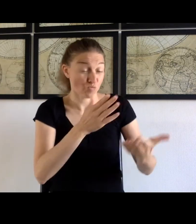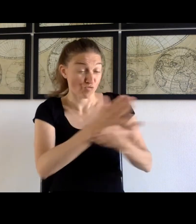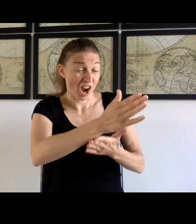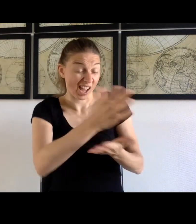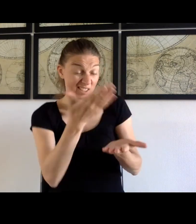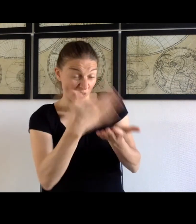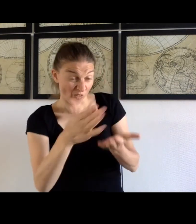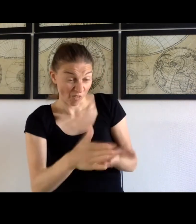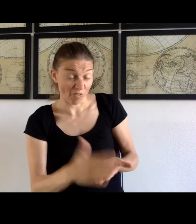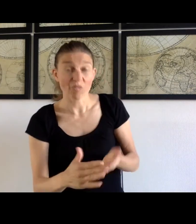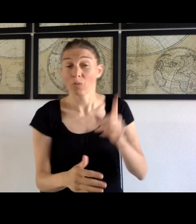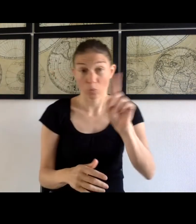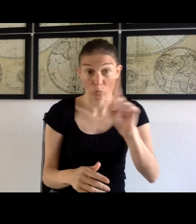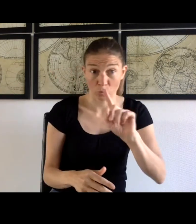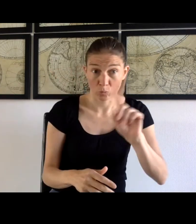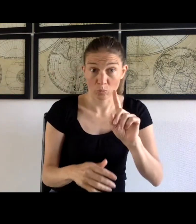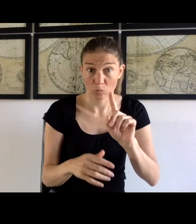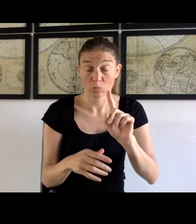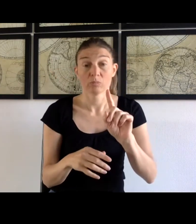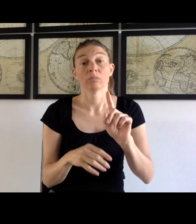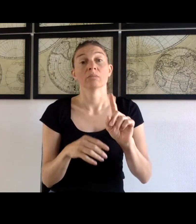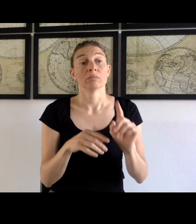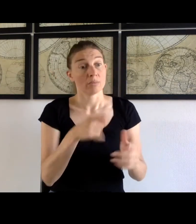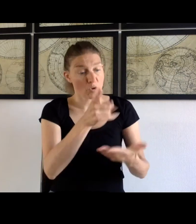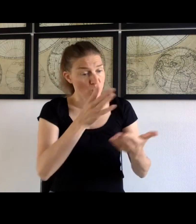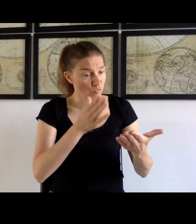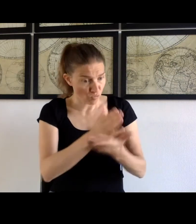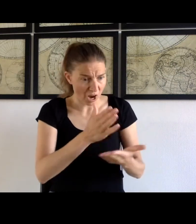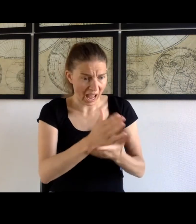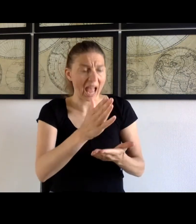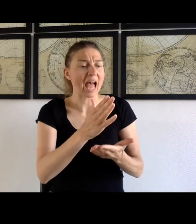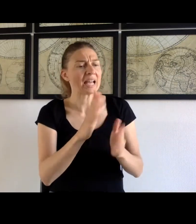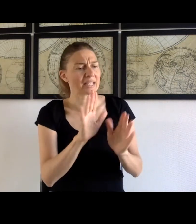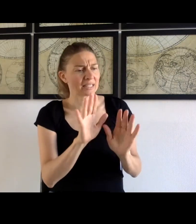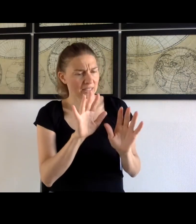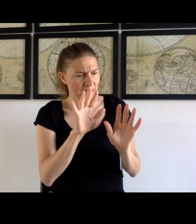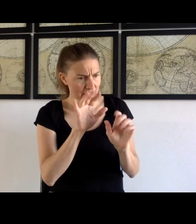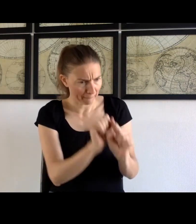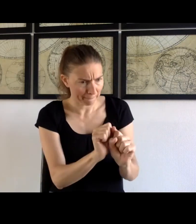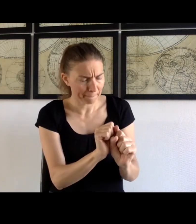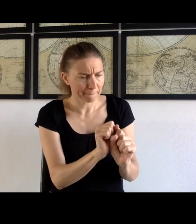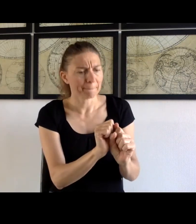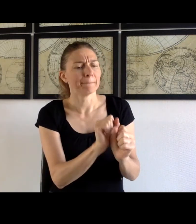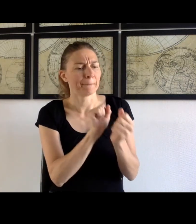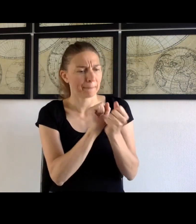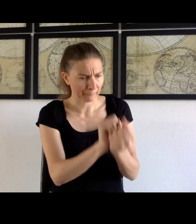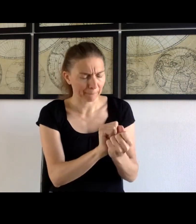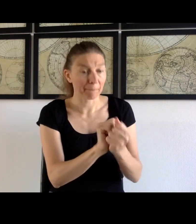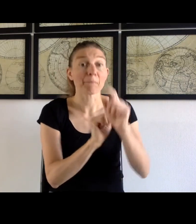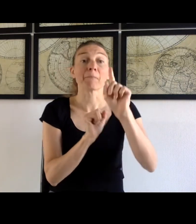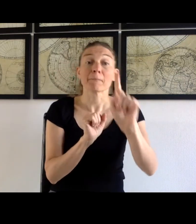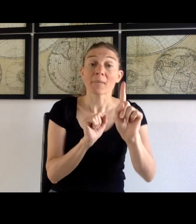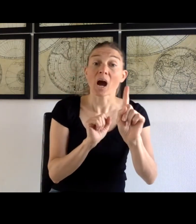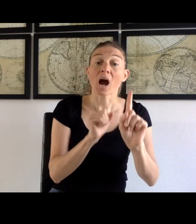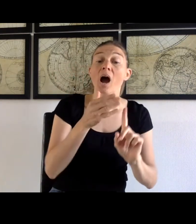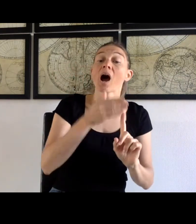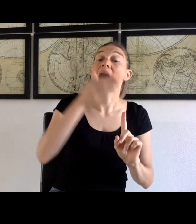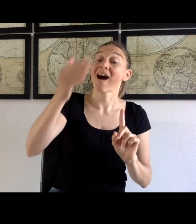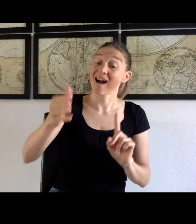to be respectful of the rights of persons with disabilities, but also that the end, when you the outcome of the assessment is not going to